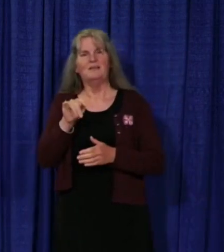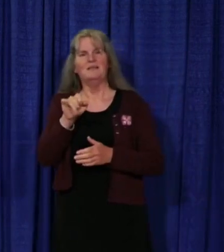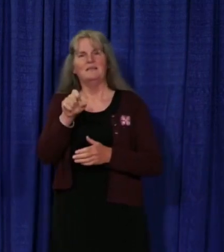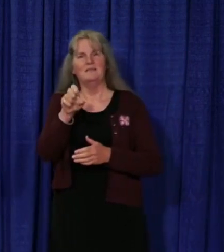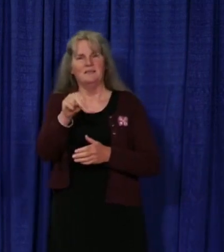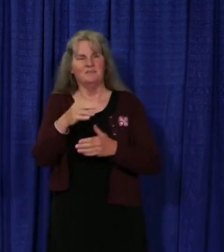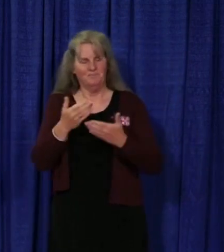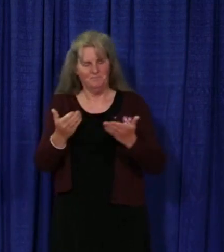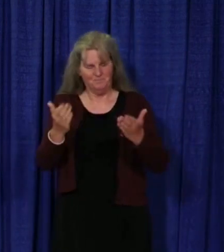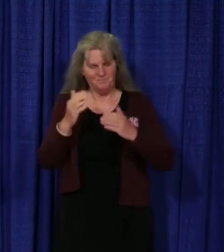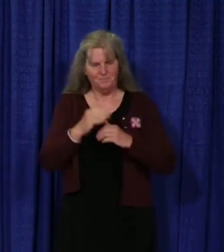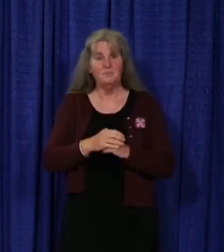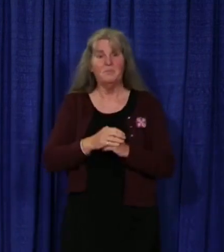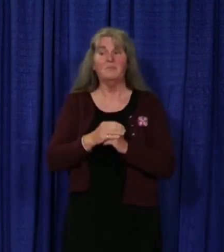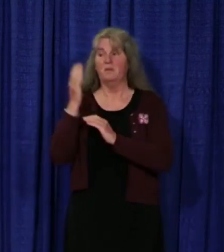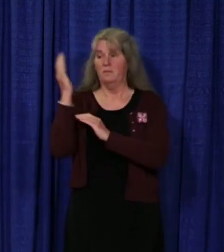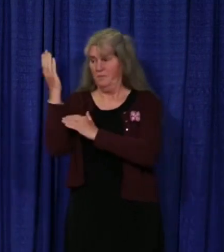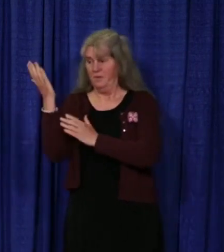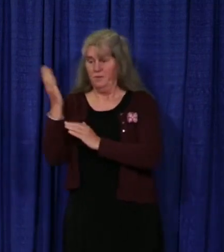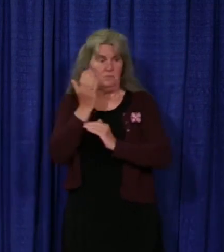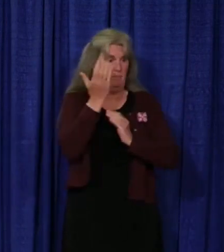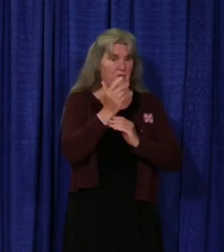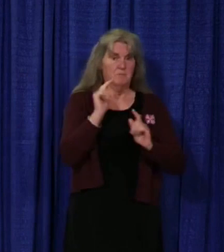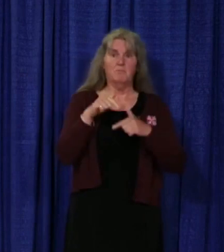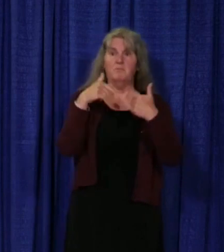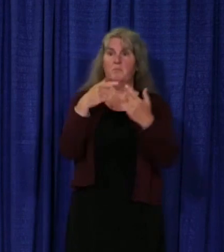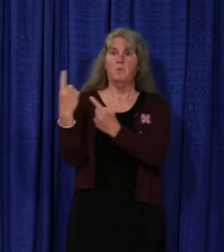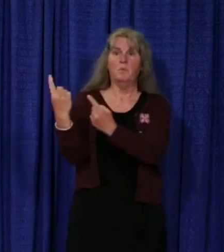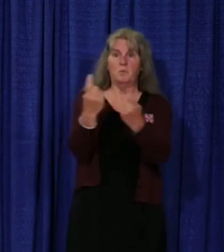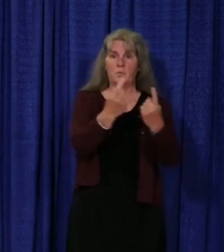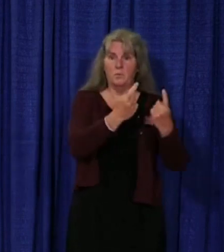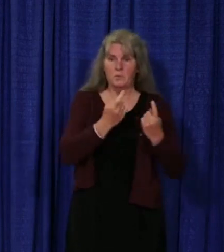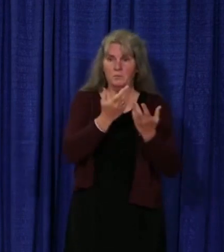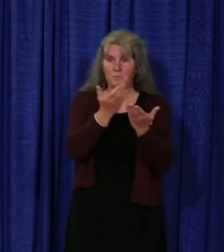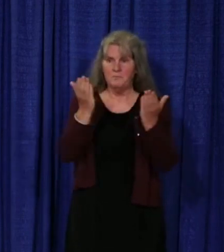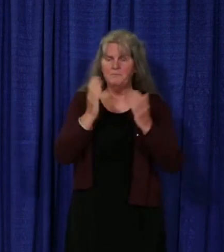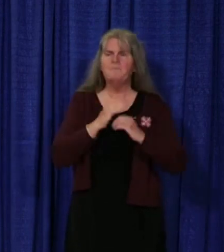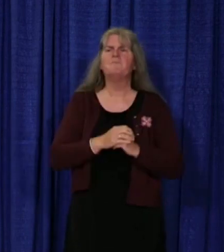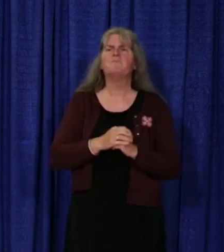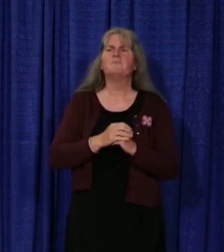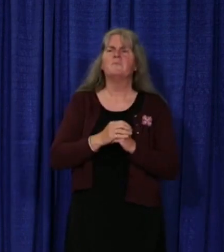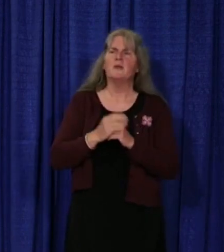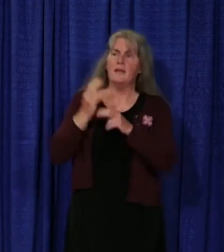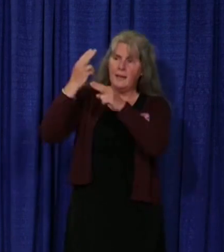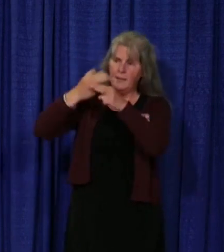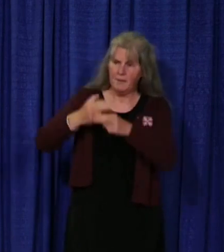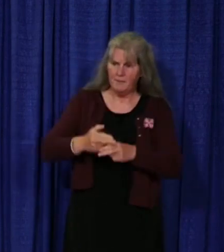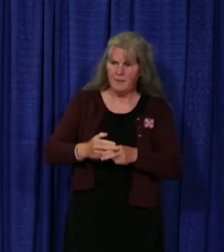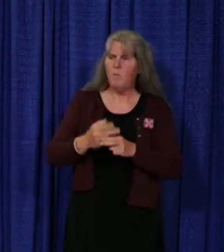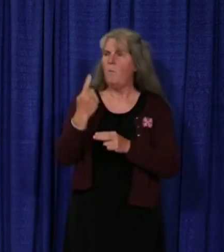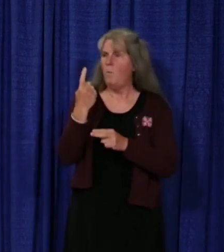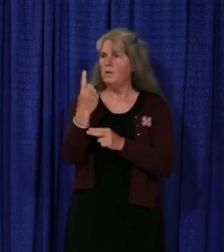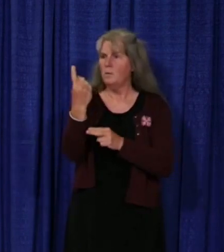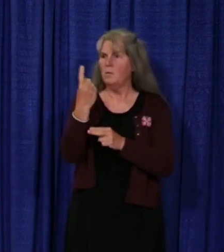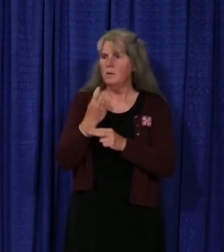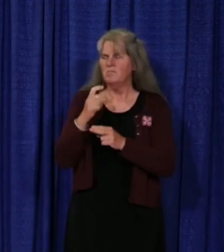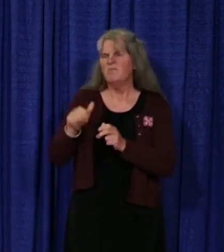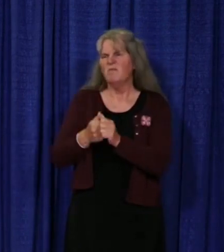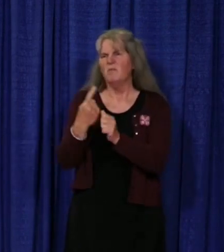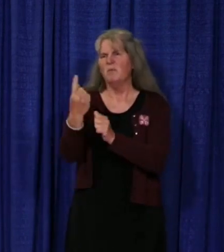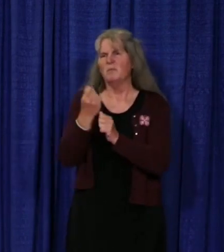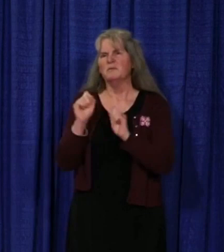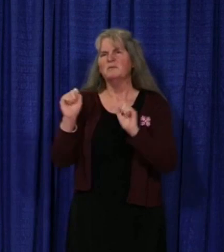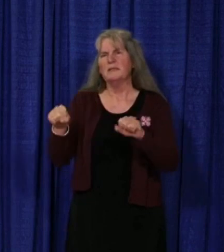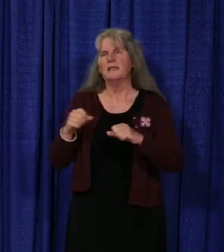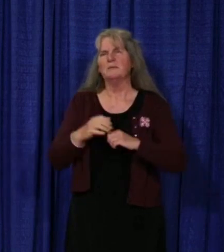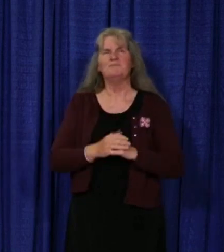Thiessen. Following our speakers, we will go to the phone lines for questions from reporters. We will call you by name, and you will each have one question plus one